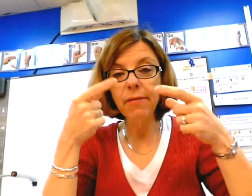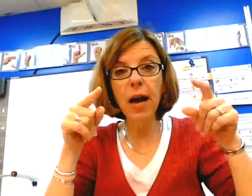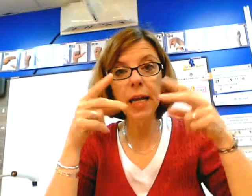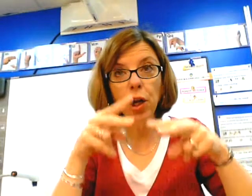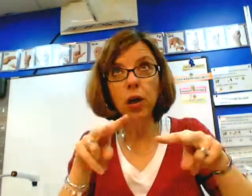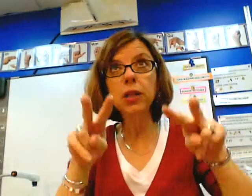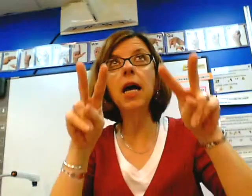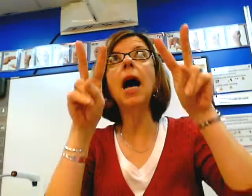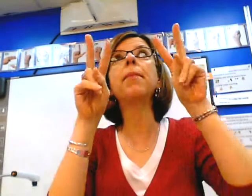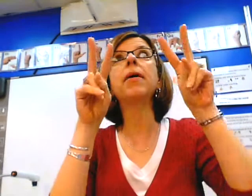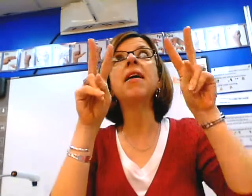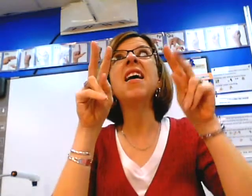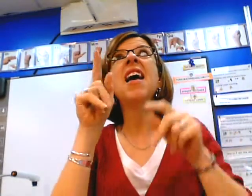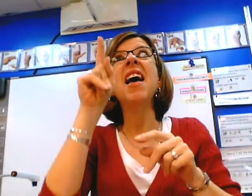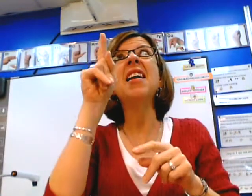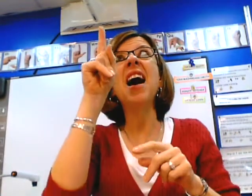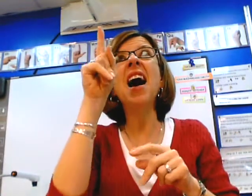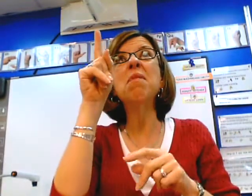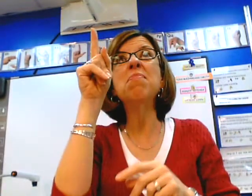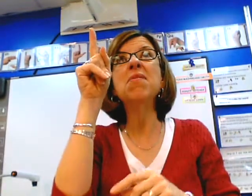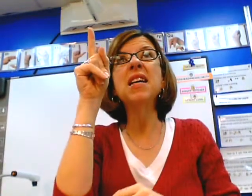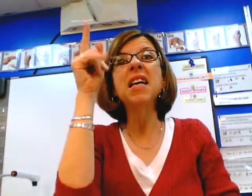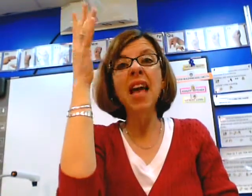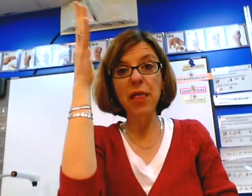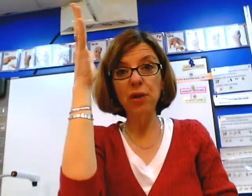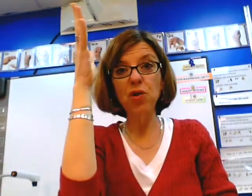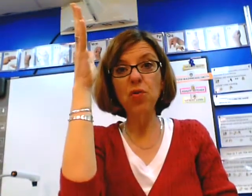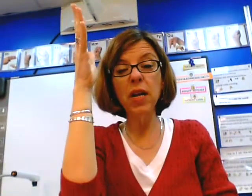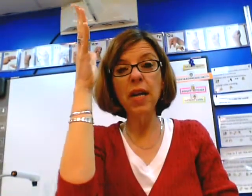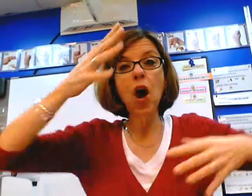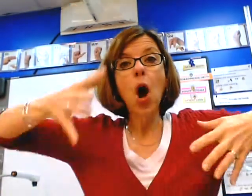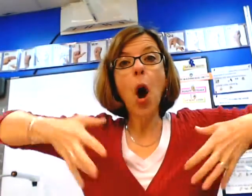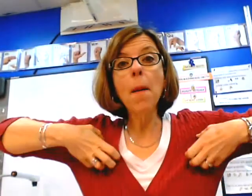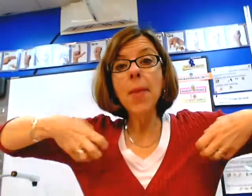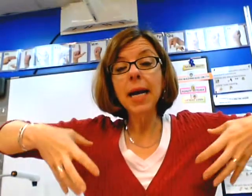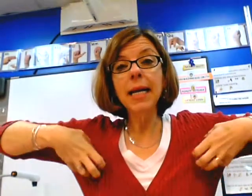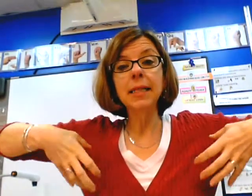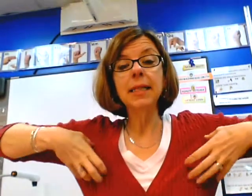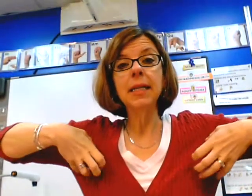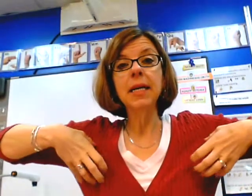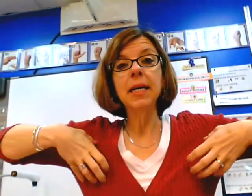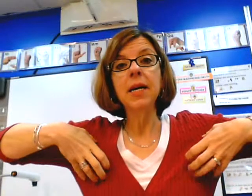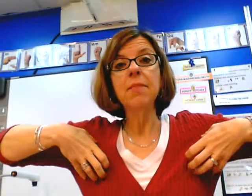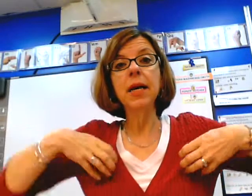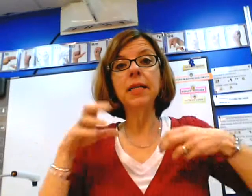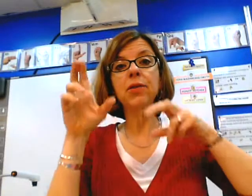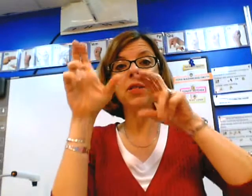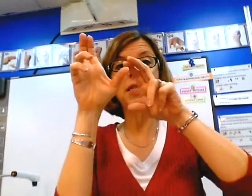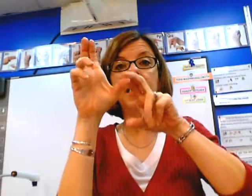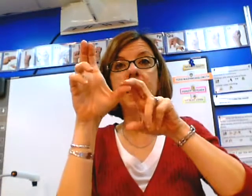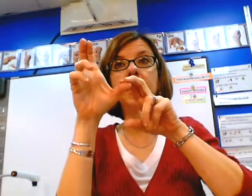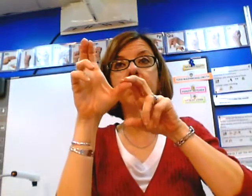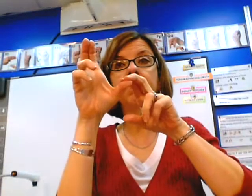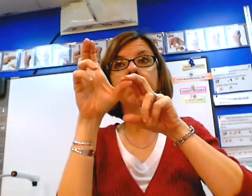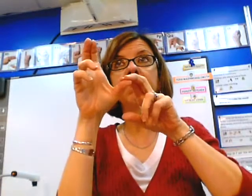looking, and he looks up, and in the tree are monkeys. Monkeys are